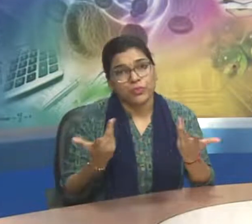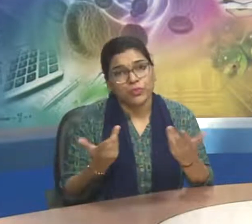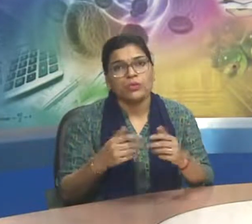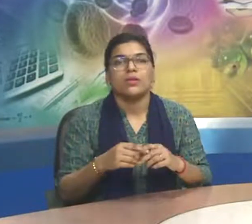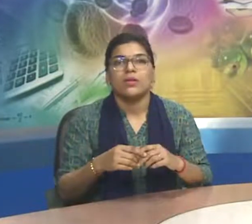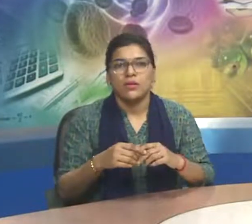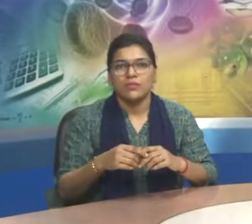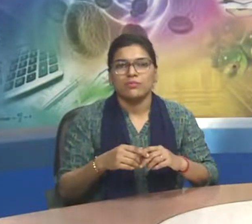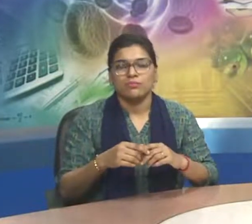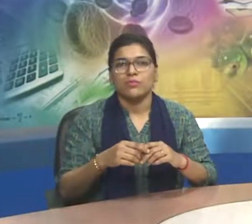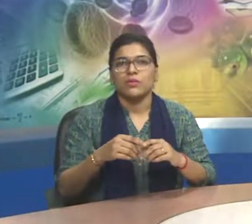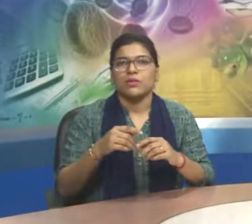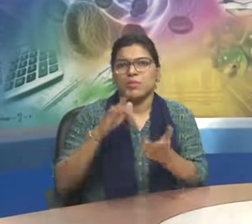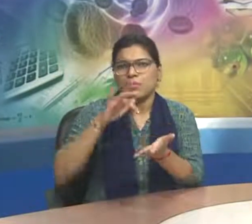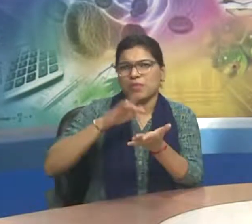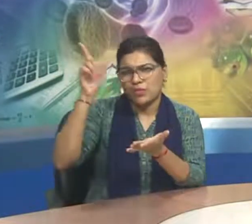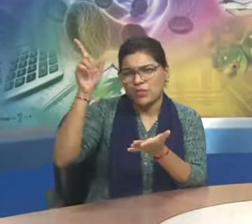and grasslands,